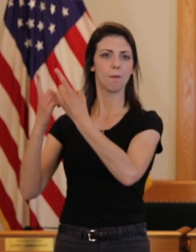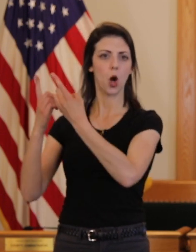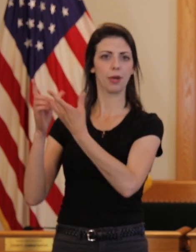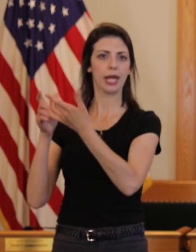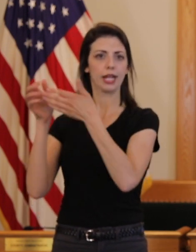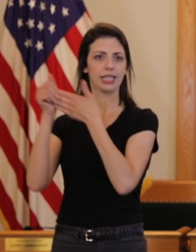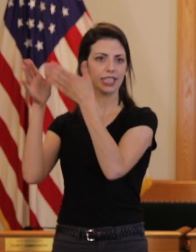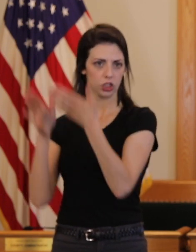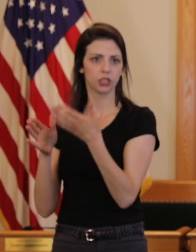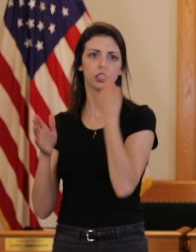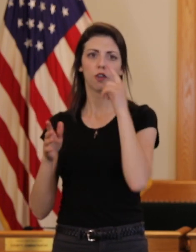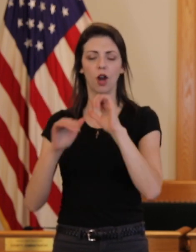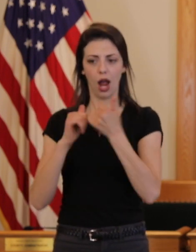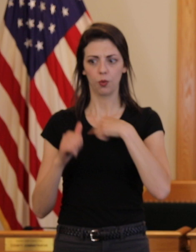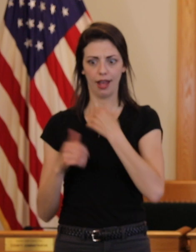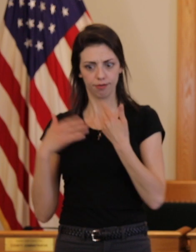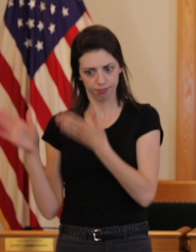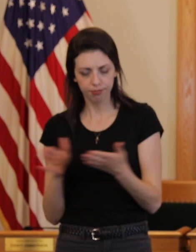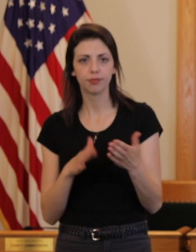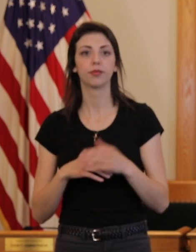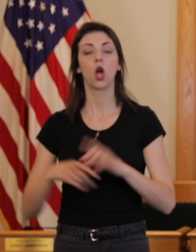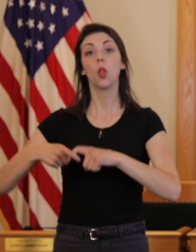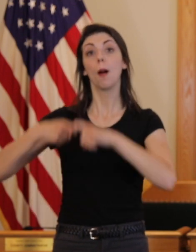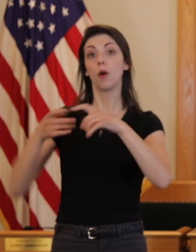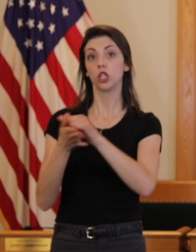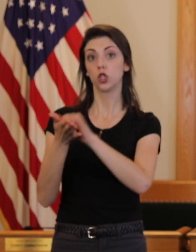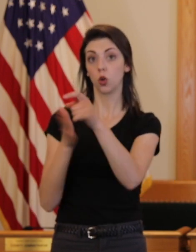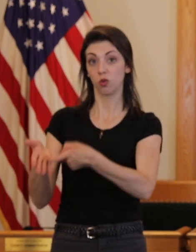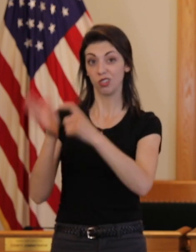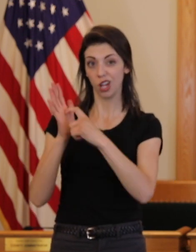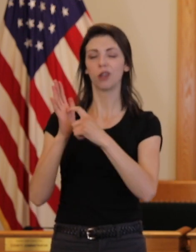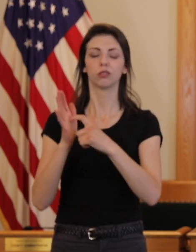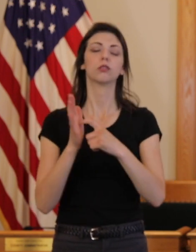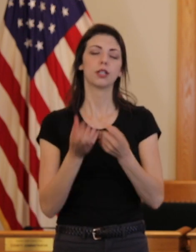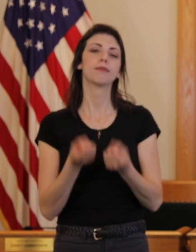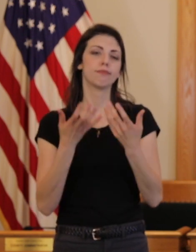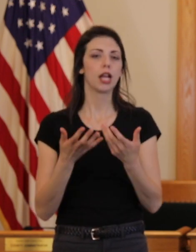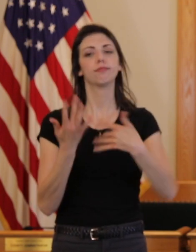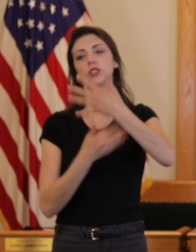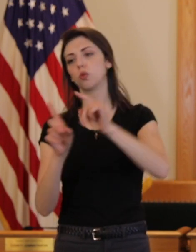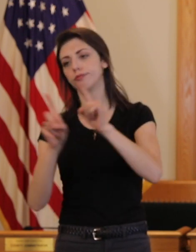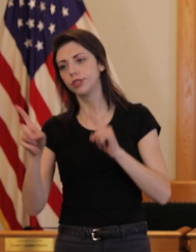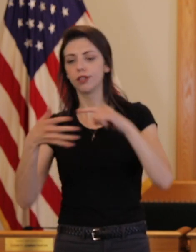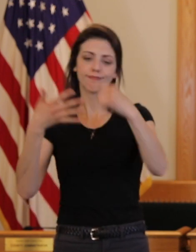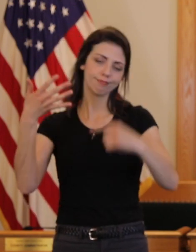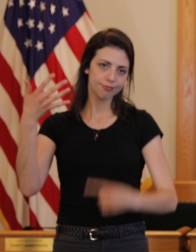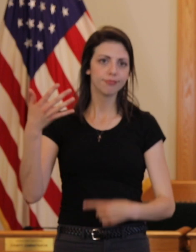plan. The PAWS New York regulations requiring social distancing and many other requirements are still in